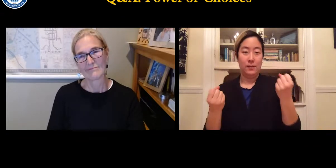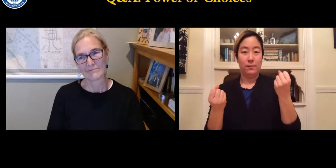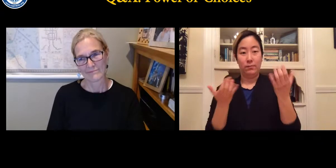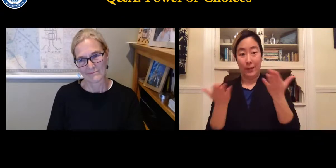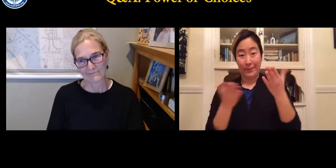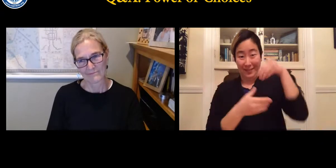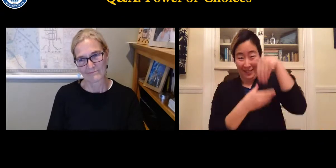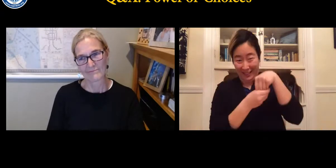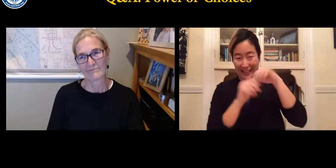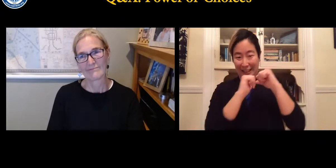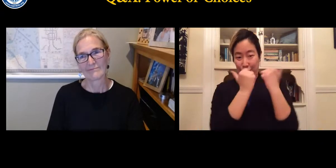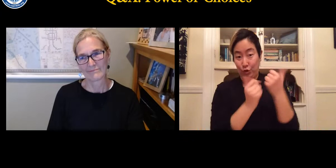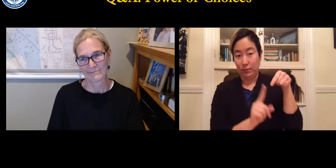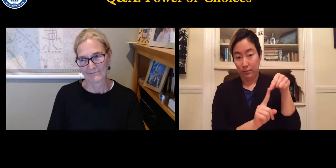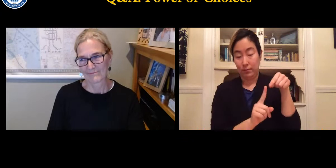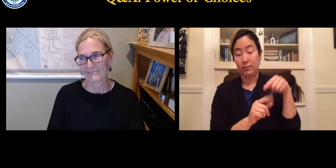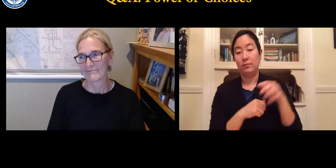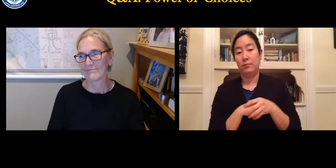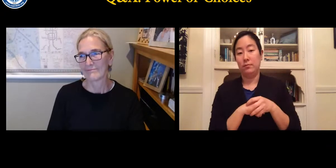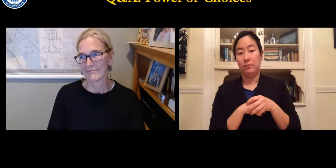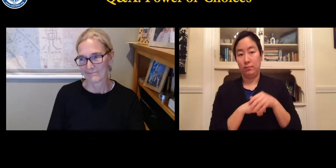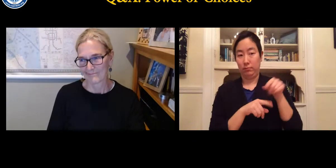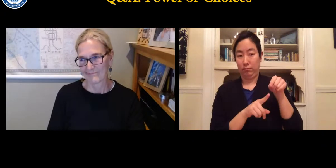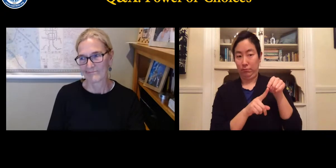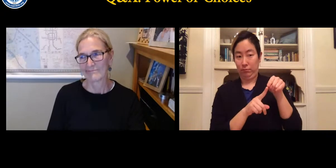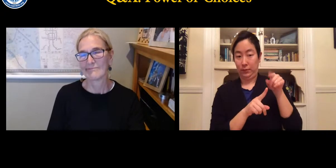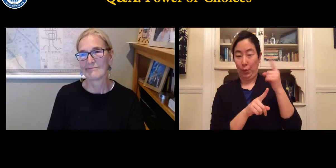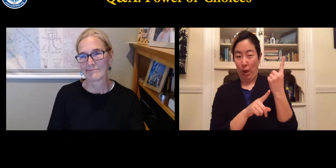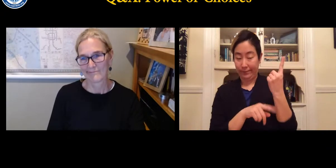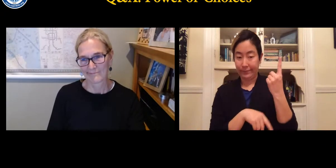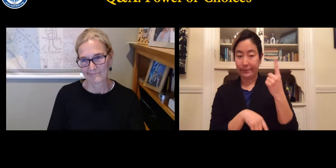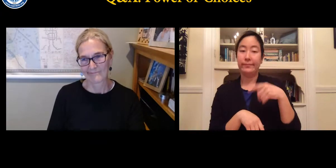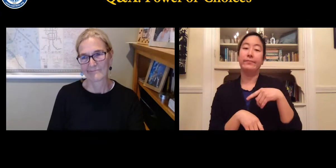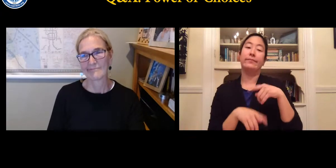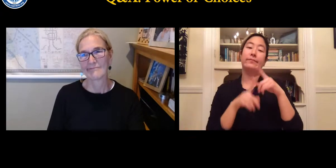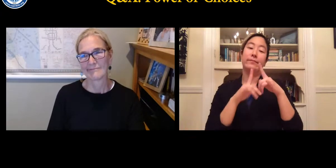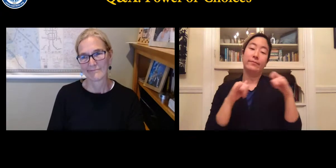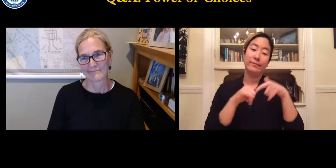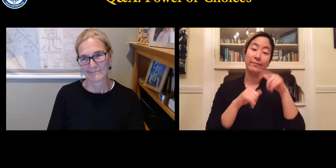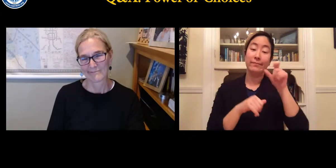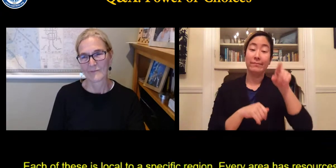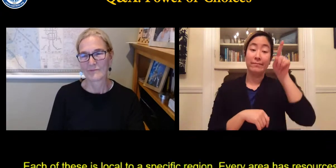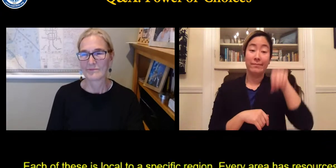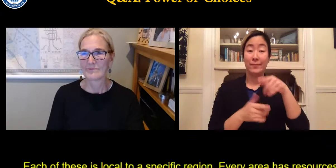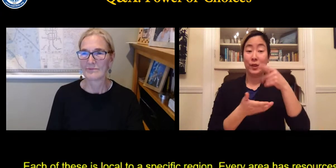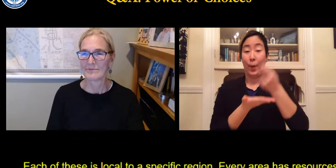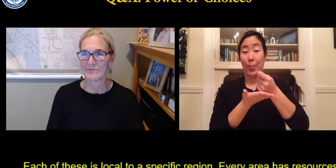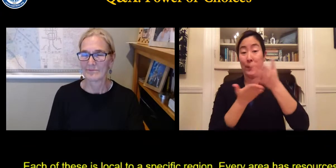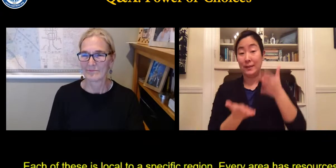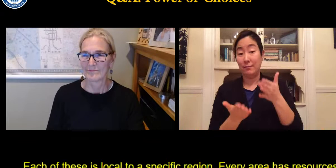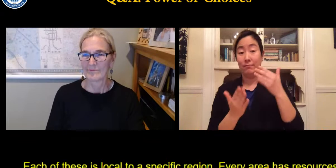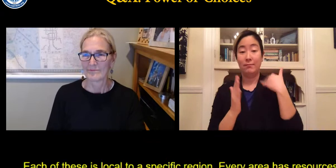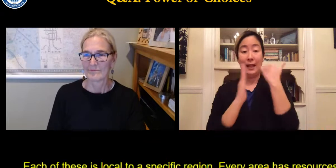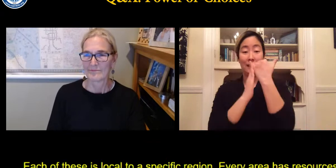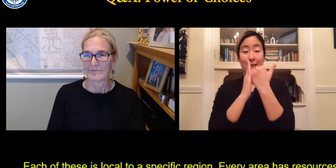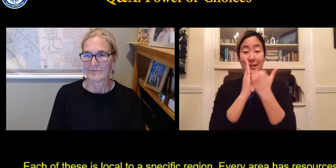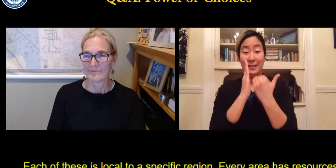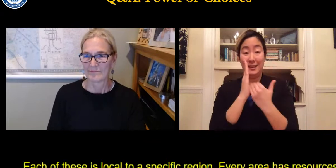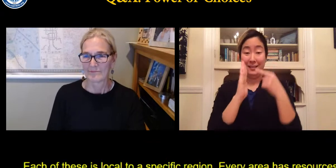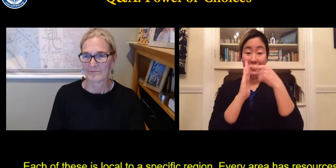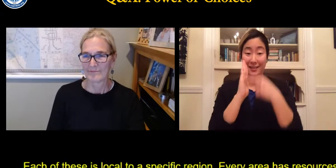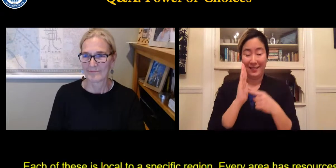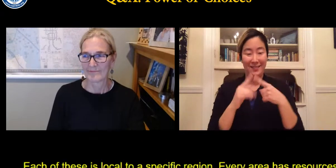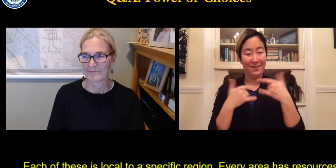in California, DCS in San Diego, which is a part of an agency. I do know that that's one.